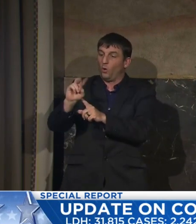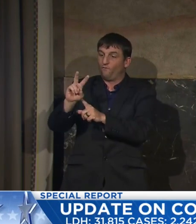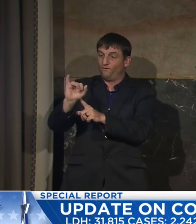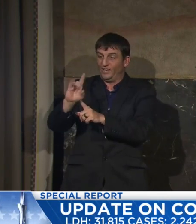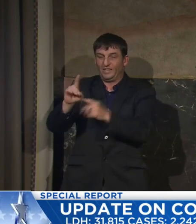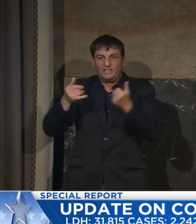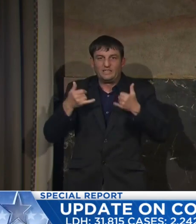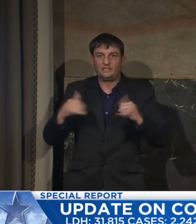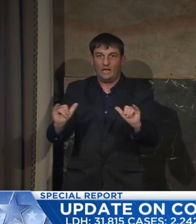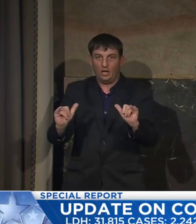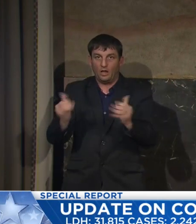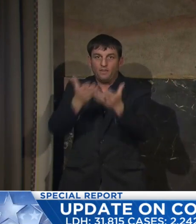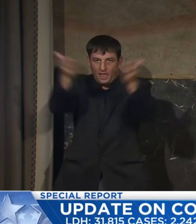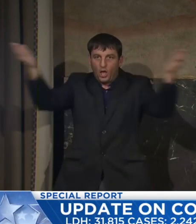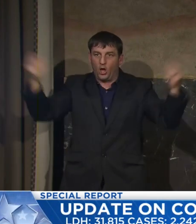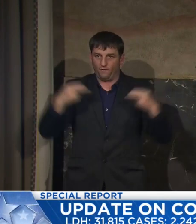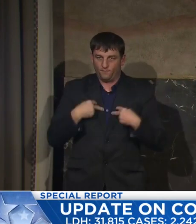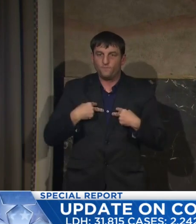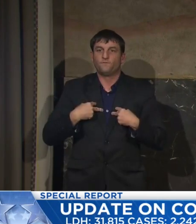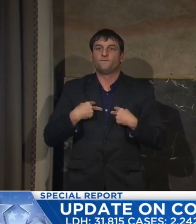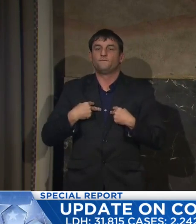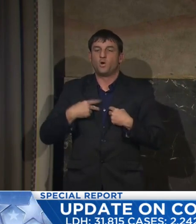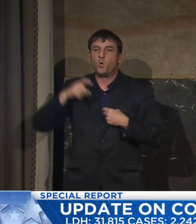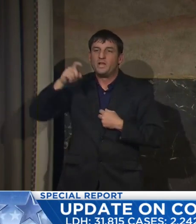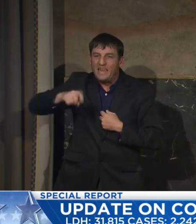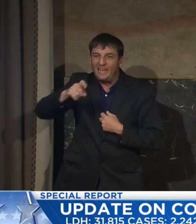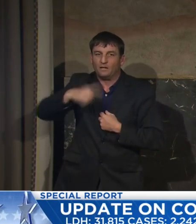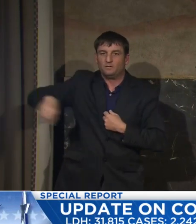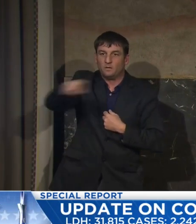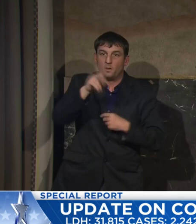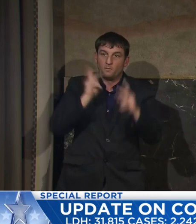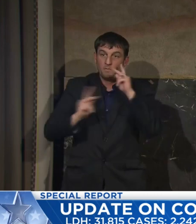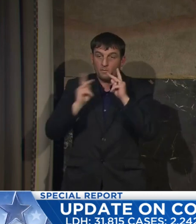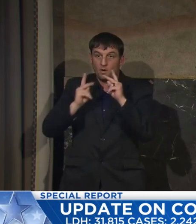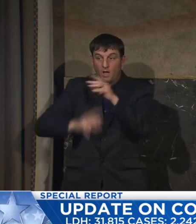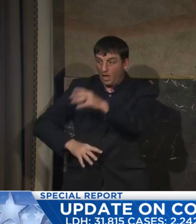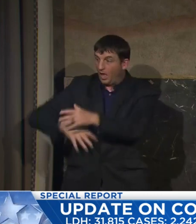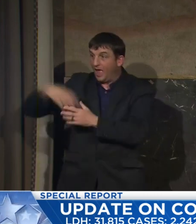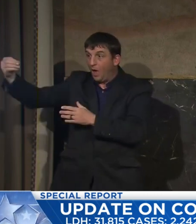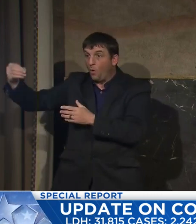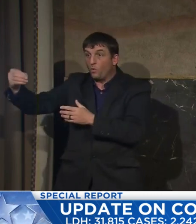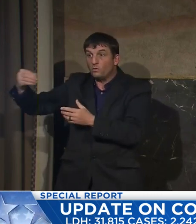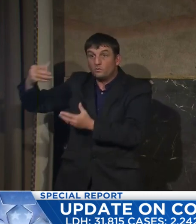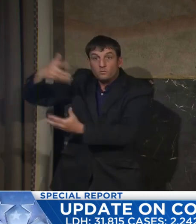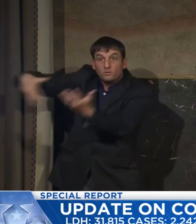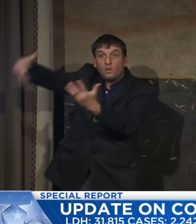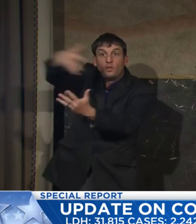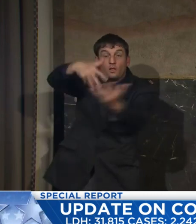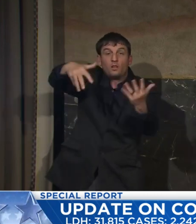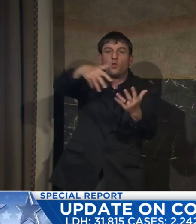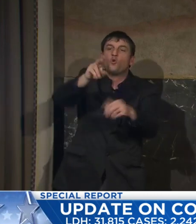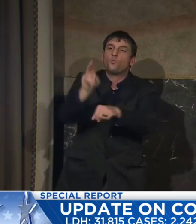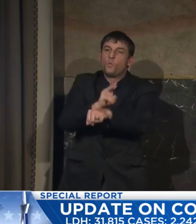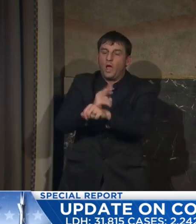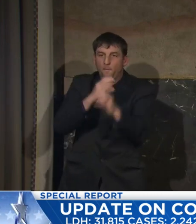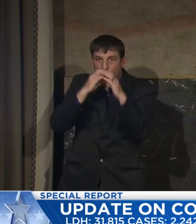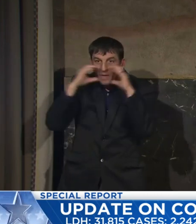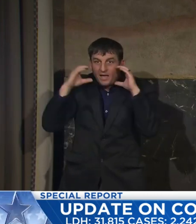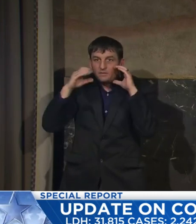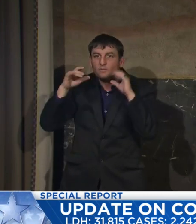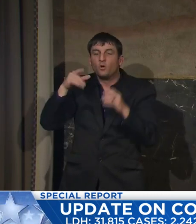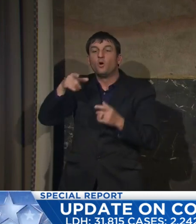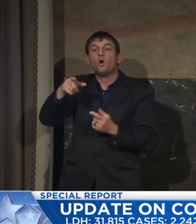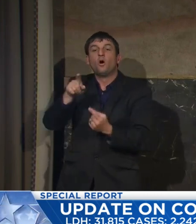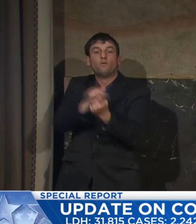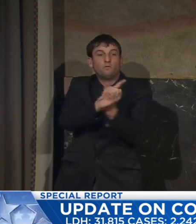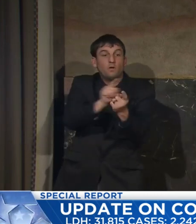we really need people to wear that mask when they're out in public and they're dealing with people who are not part of their